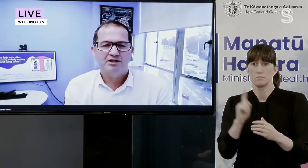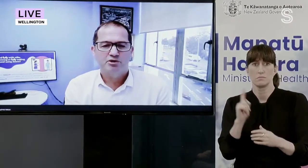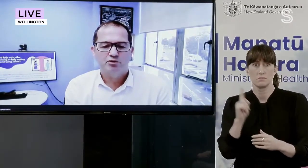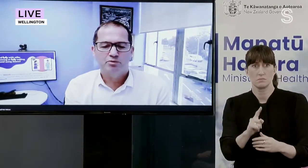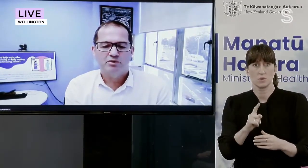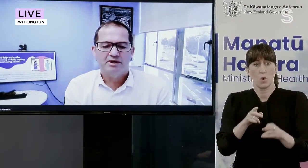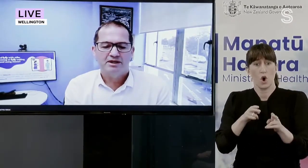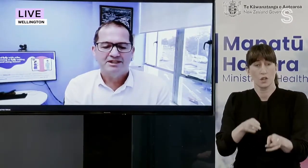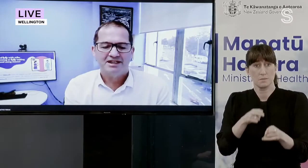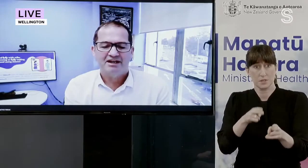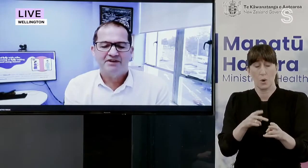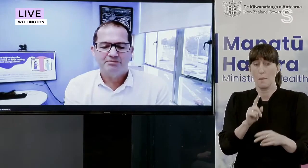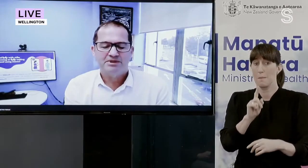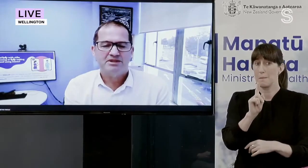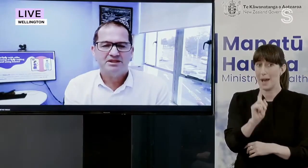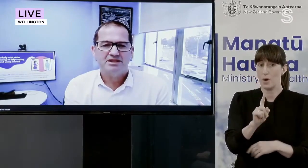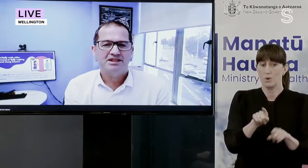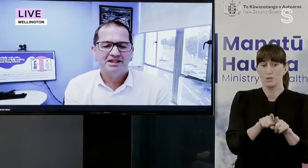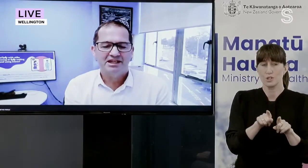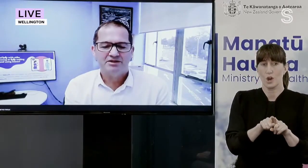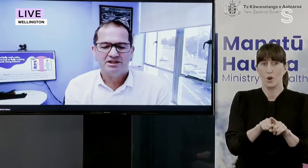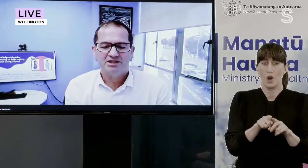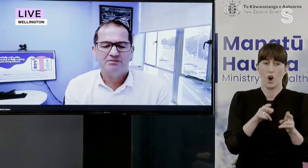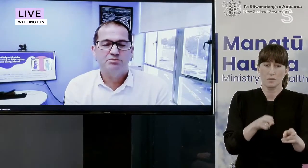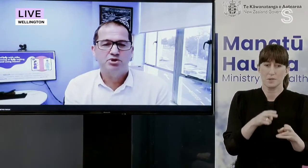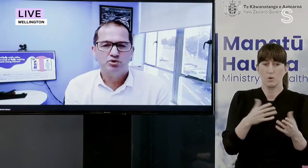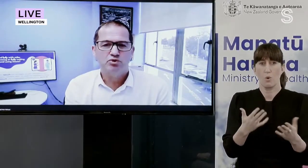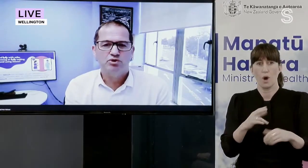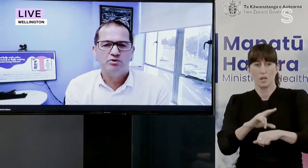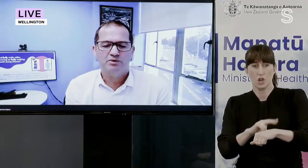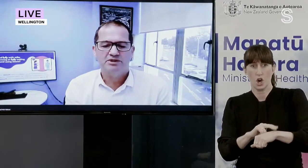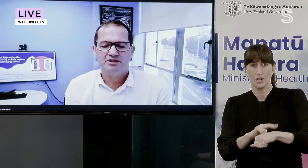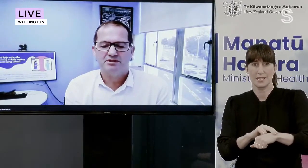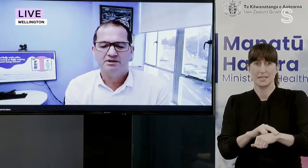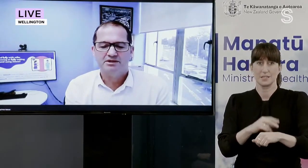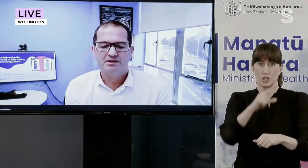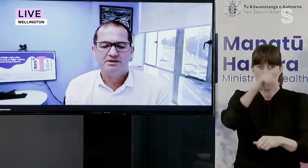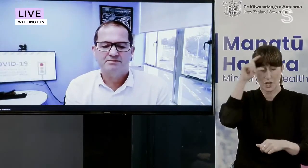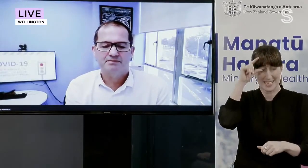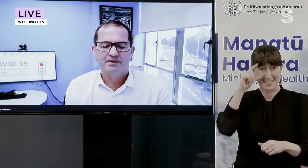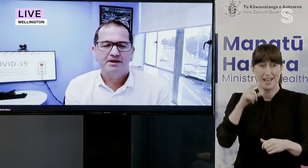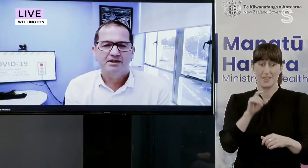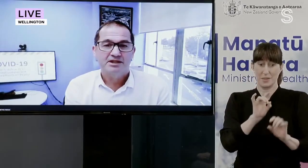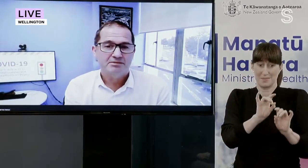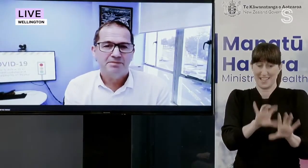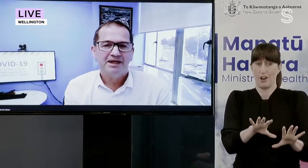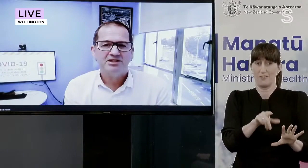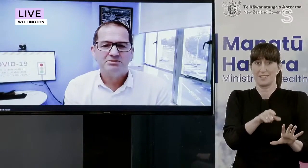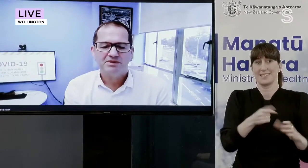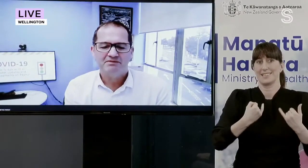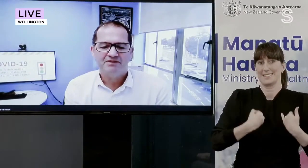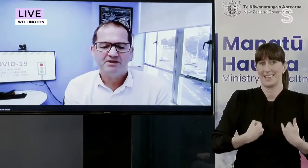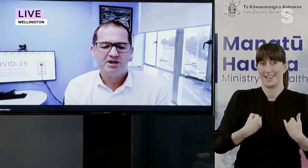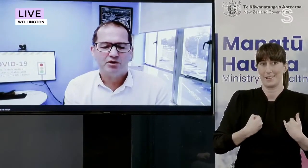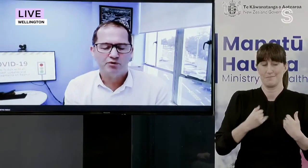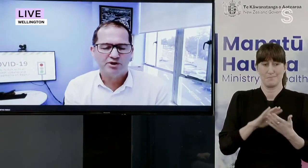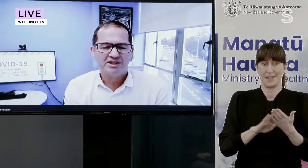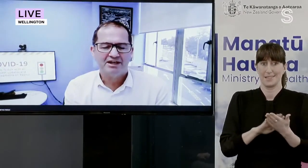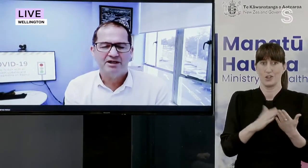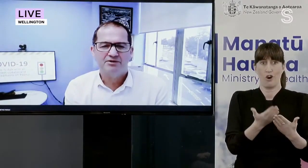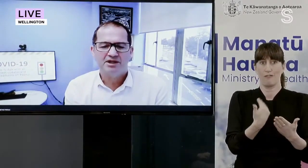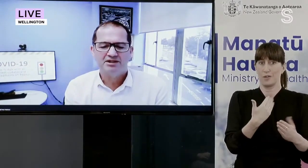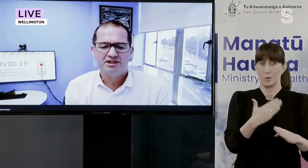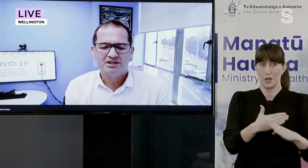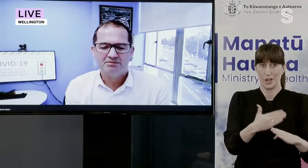greater than normal staff absences in our system due to the winter illnesses. This impact is being felt across